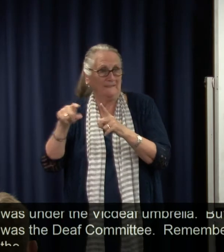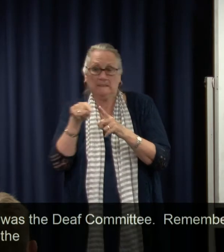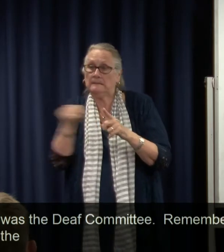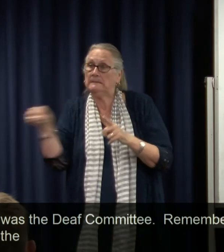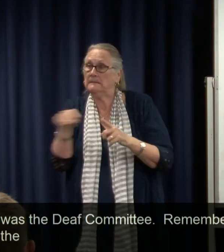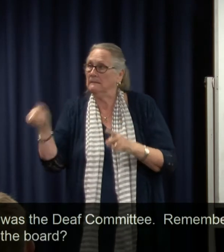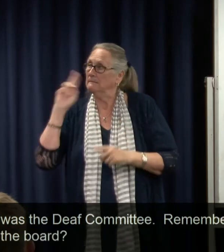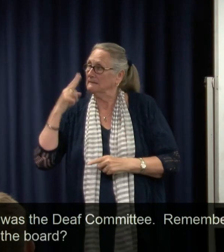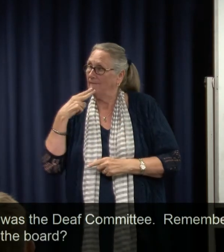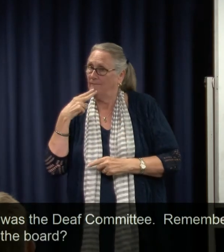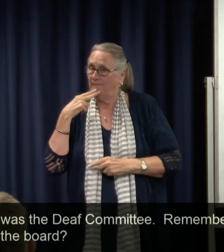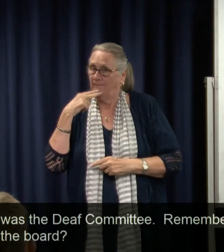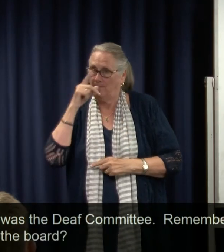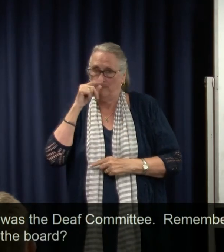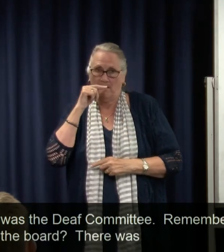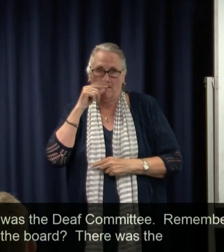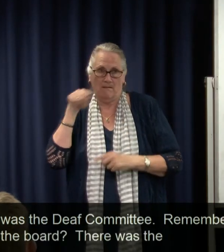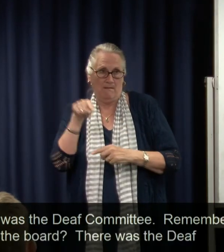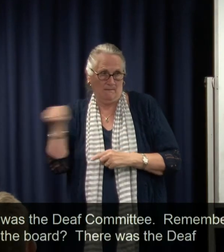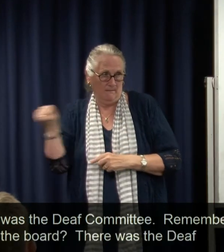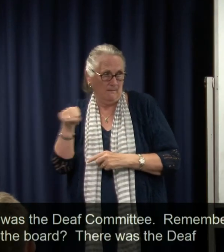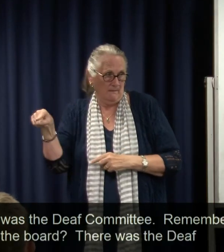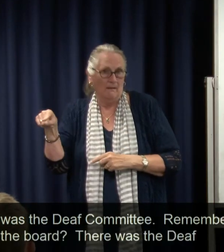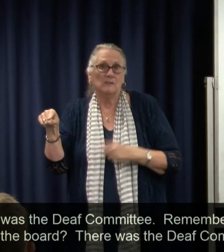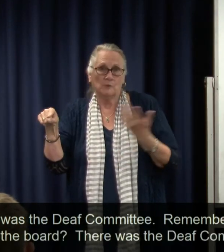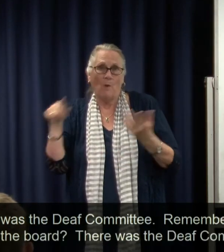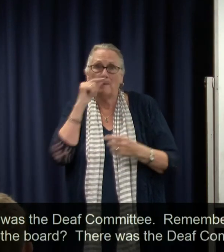and there was the Deaf Committee. And they were all deaf people.